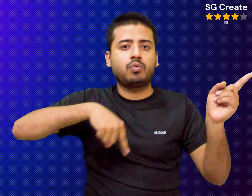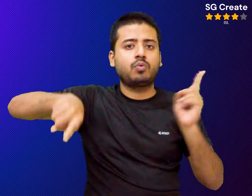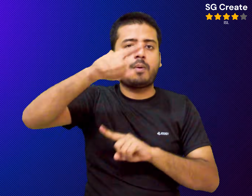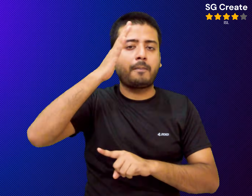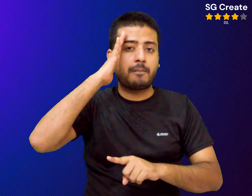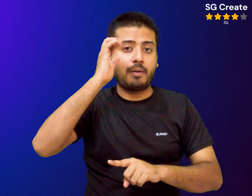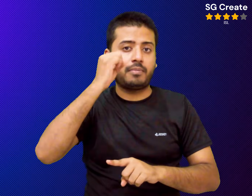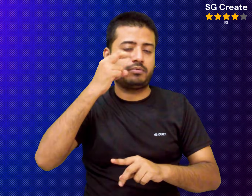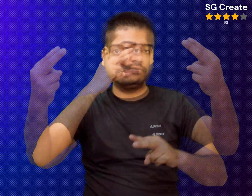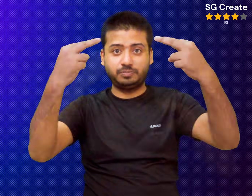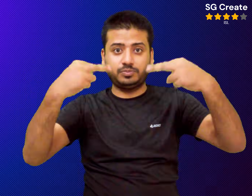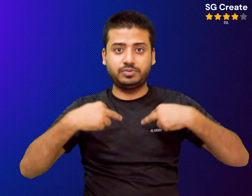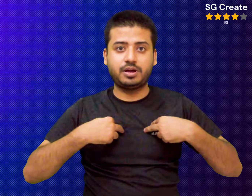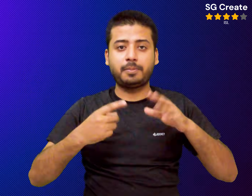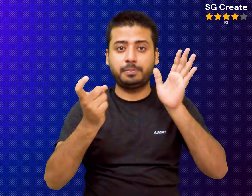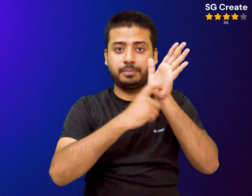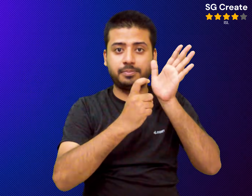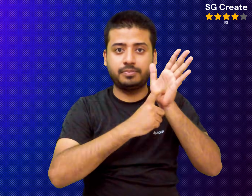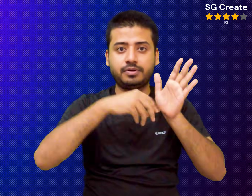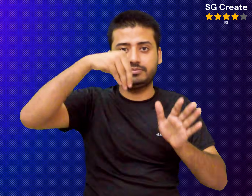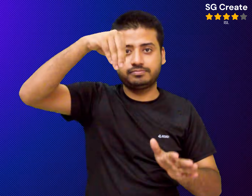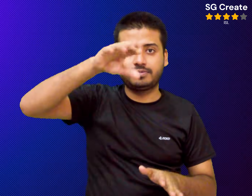ants. Worker ants collect honeydew and